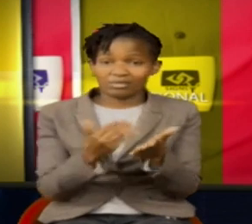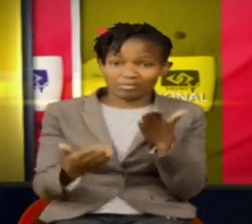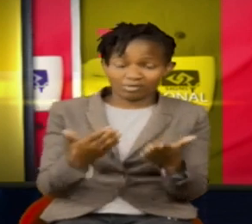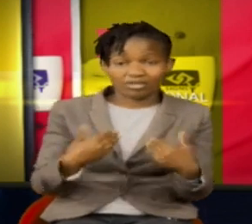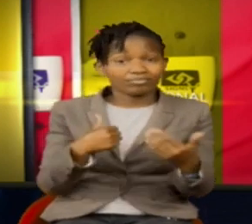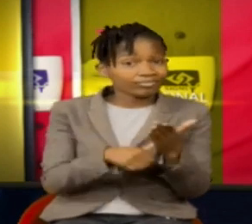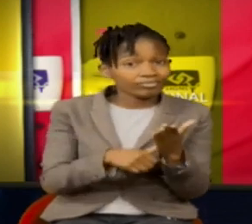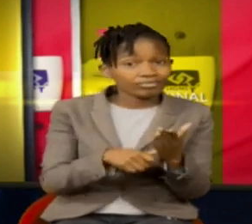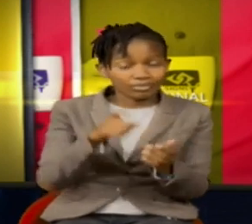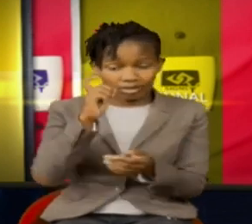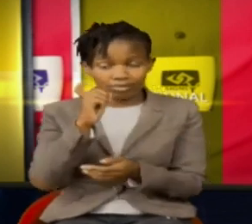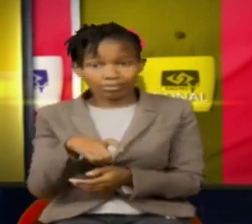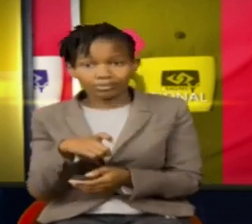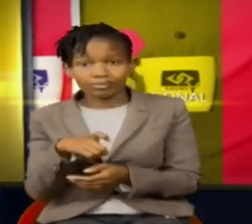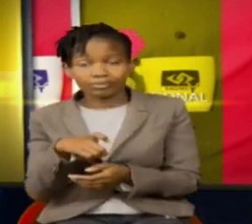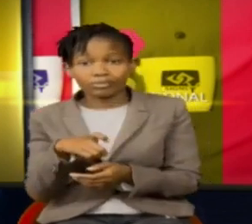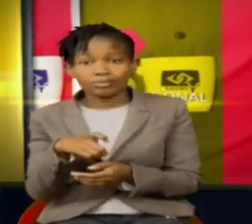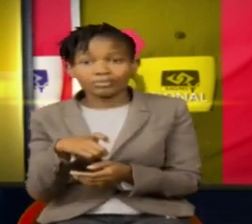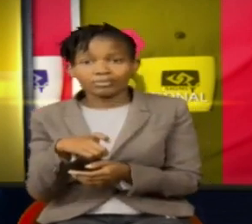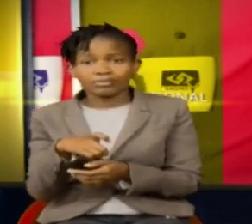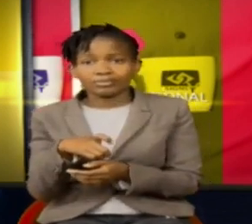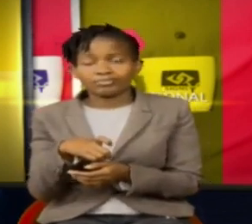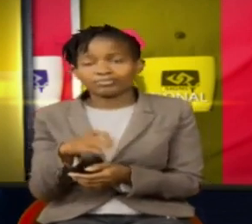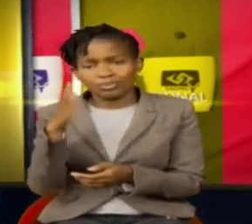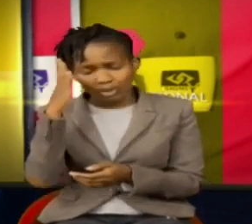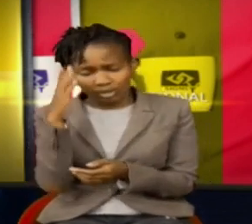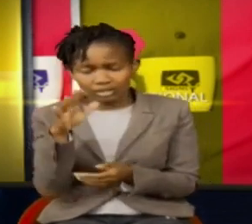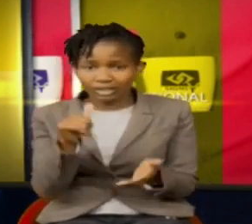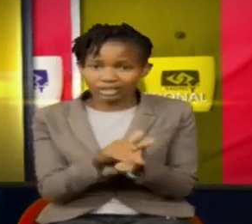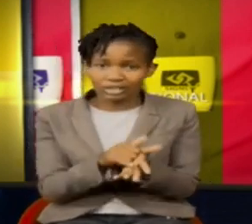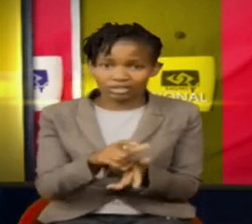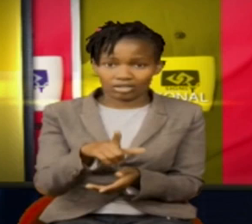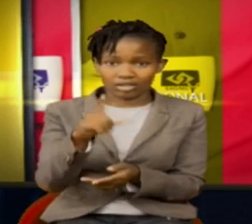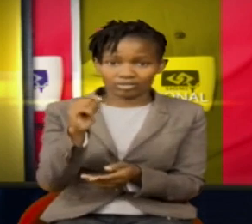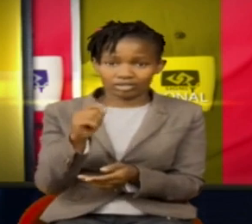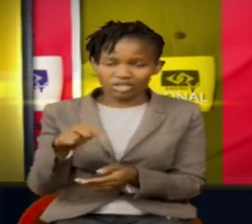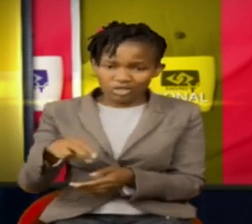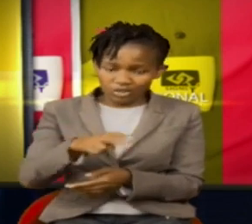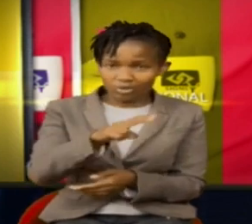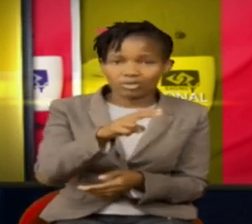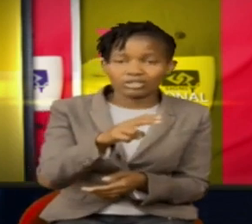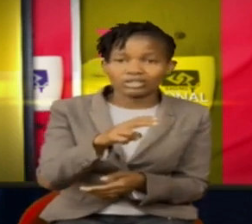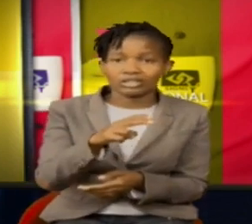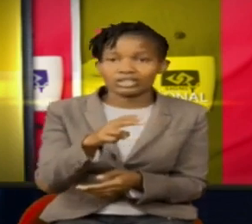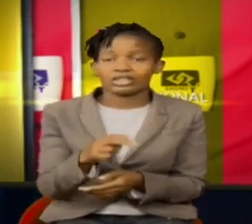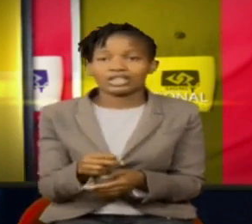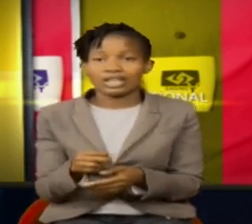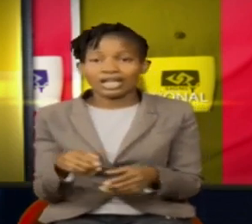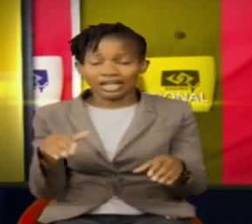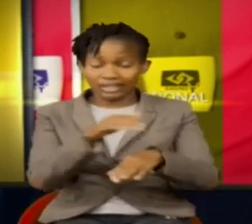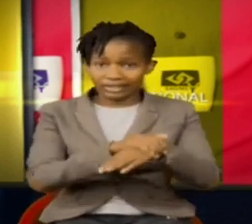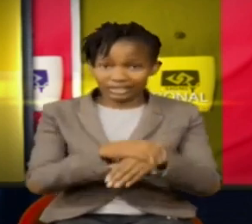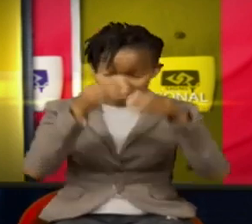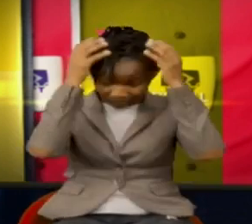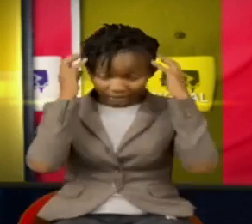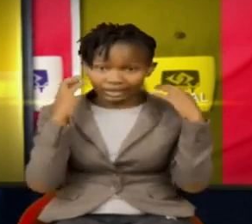Yes. And if you must, know that you also have options. Yeah. That you can, for example, go walk into a chemist and get yourself a contraceptive.